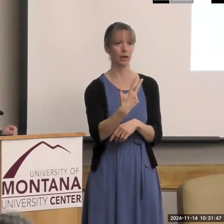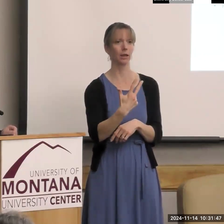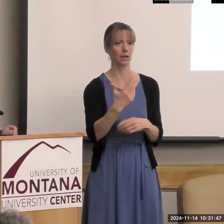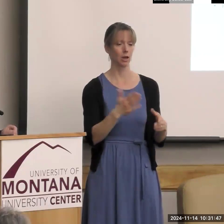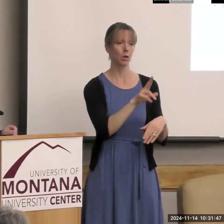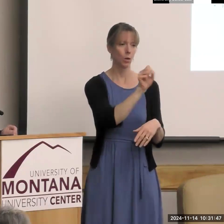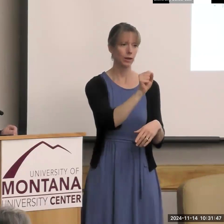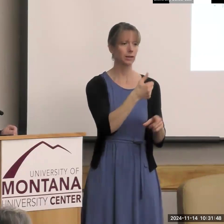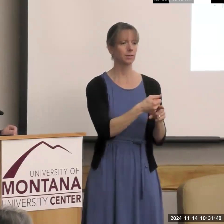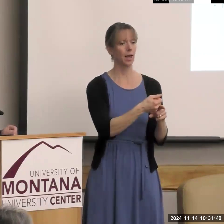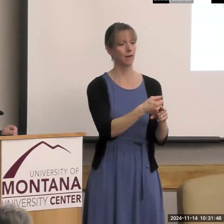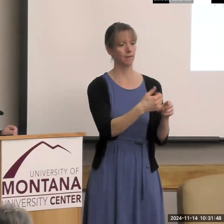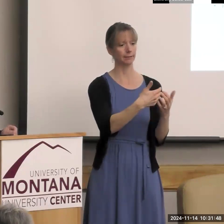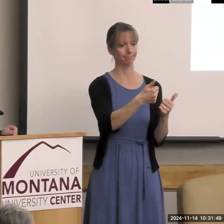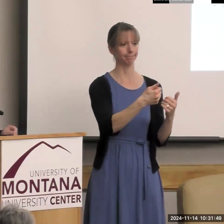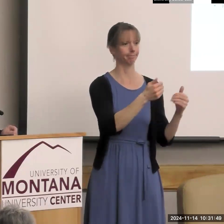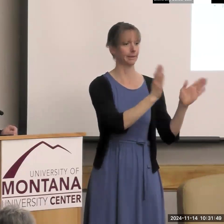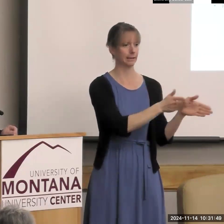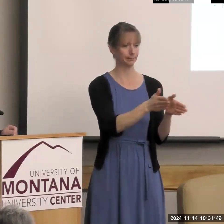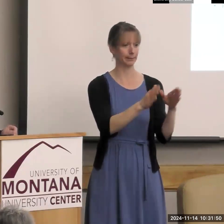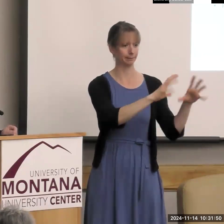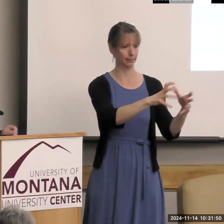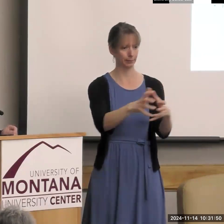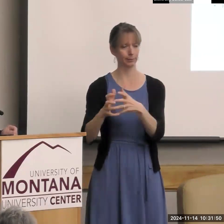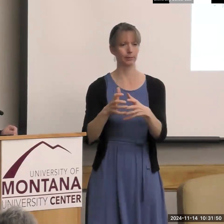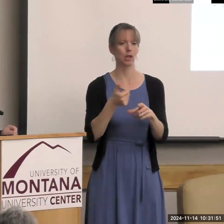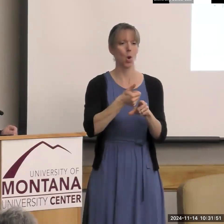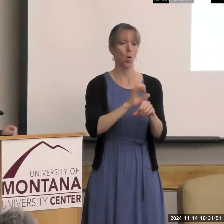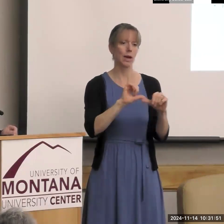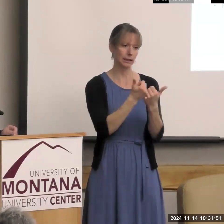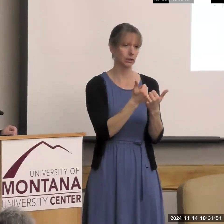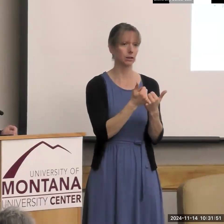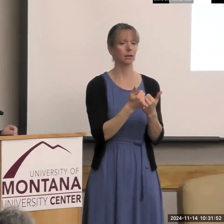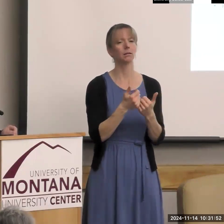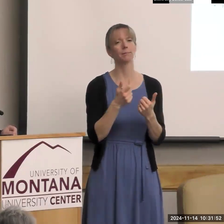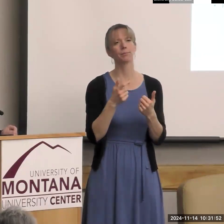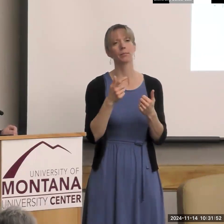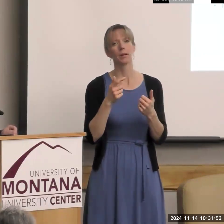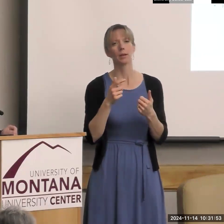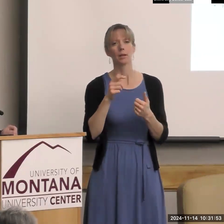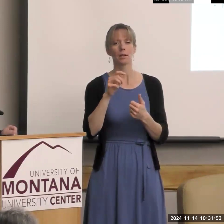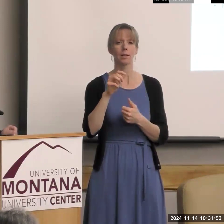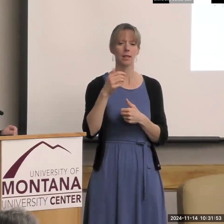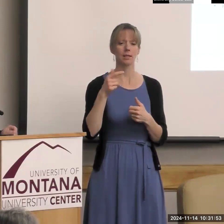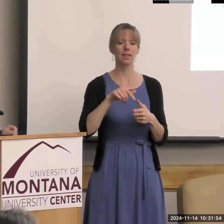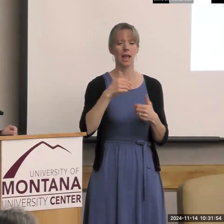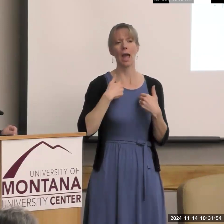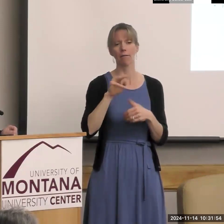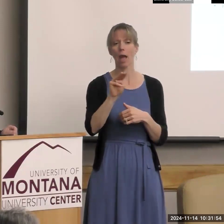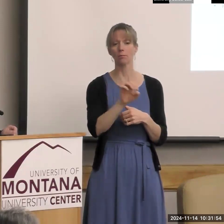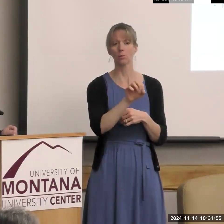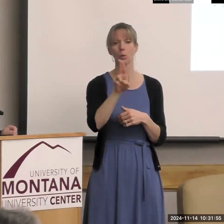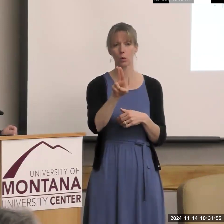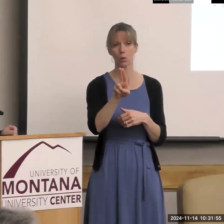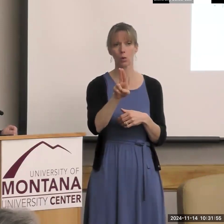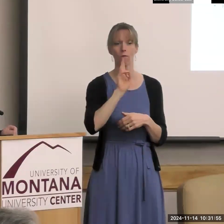They're independent agencies. Obviously, there are memoranda of understanding in terms of